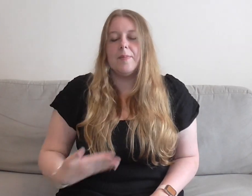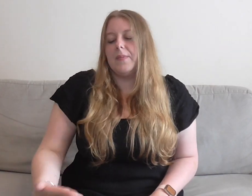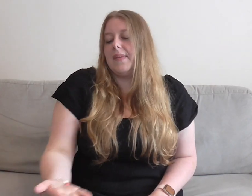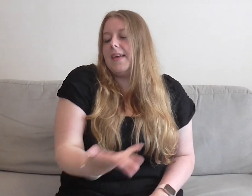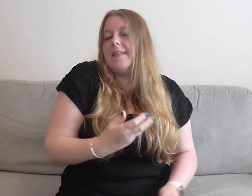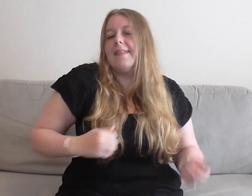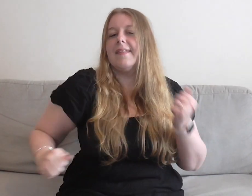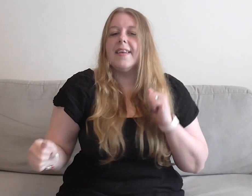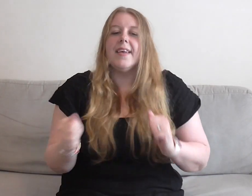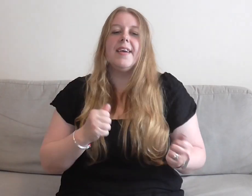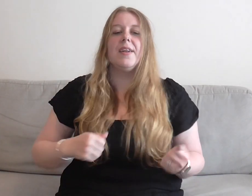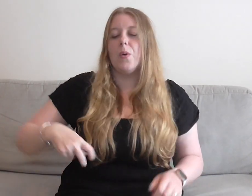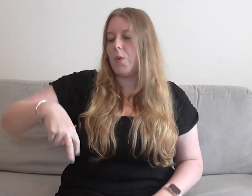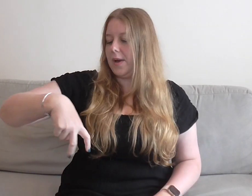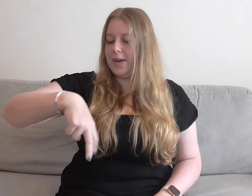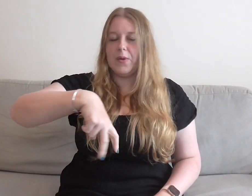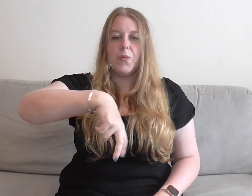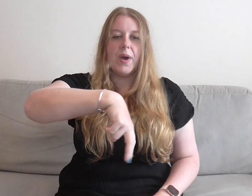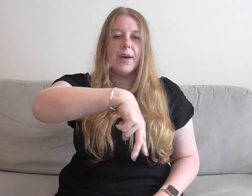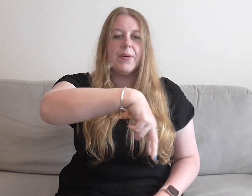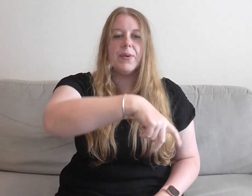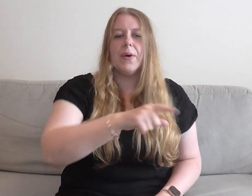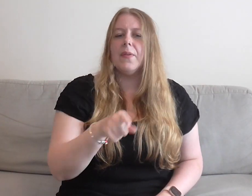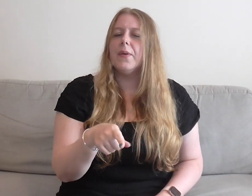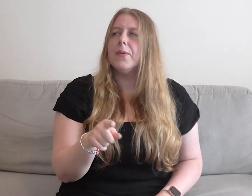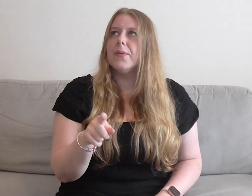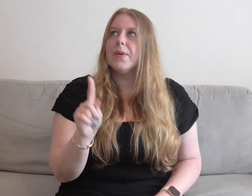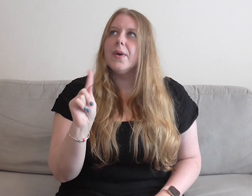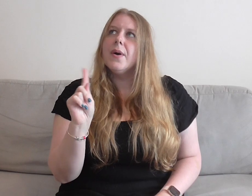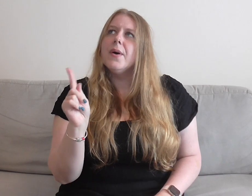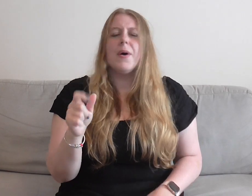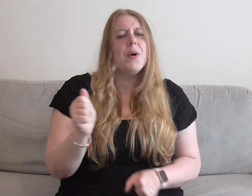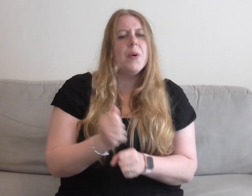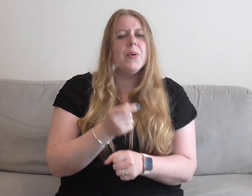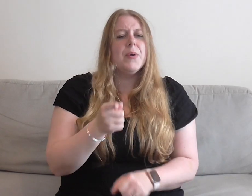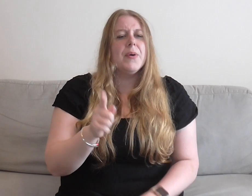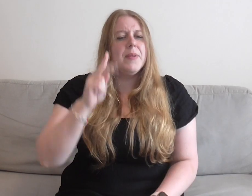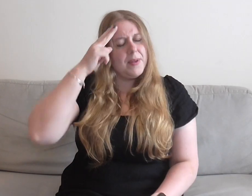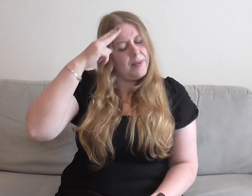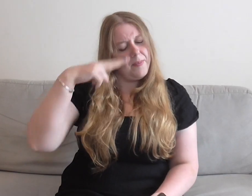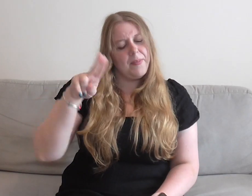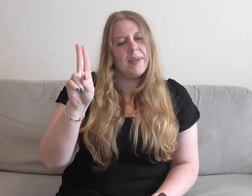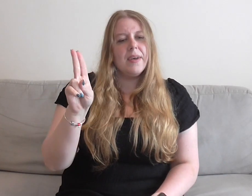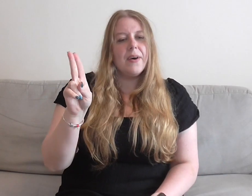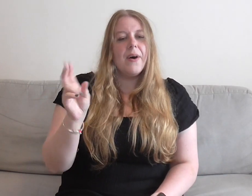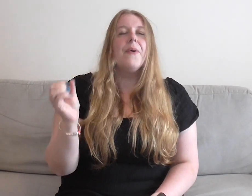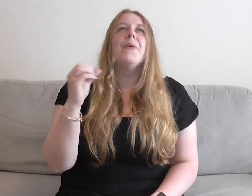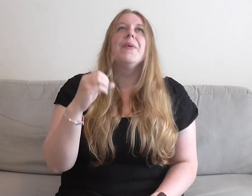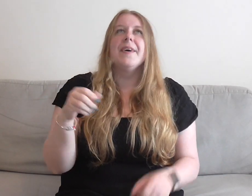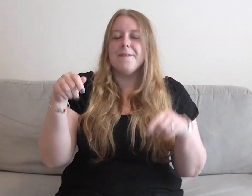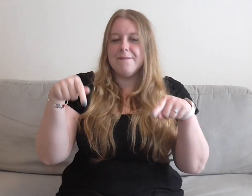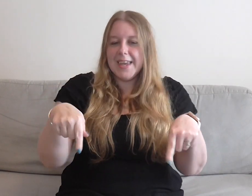dancing Walking around on those, what do you call them? Oh, feet